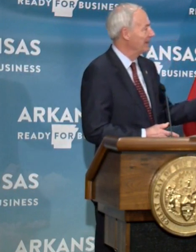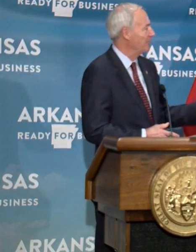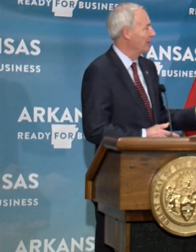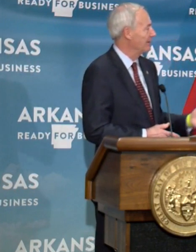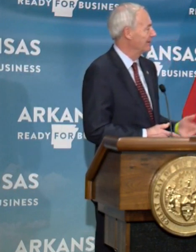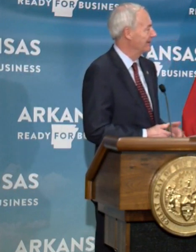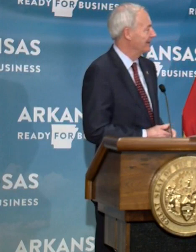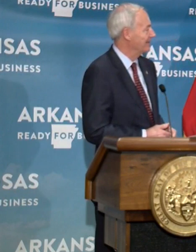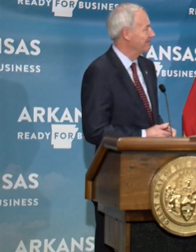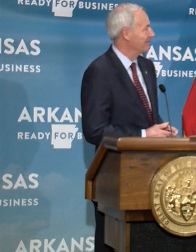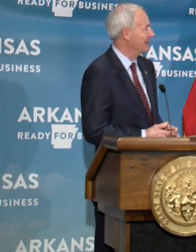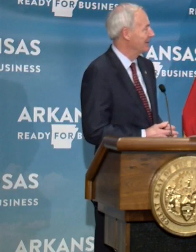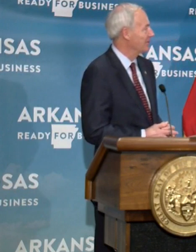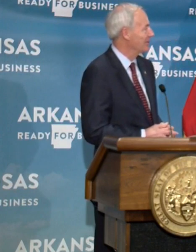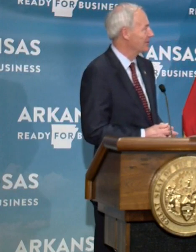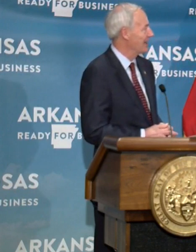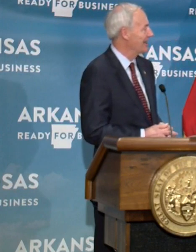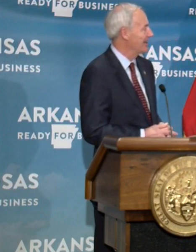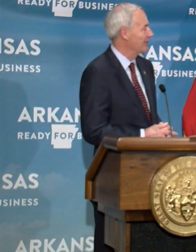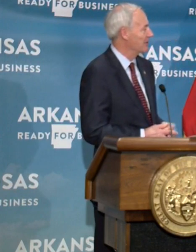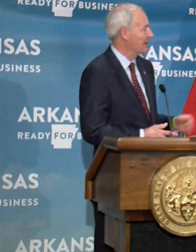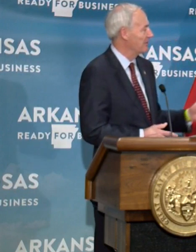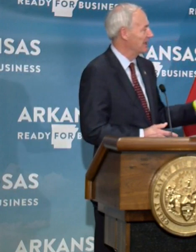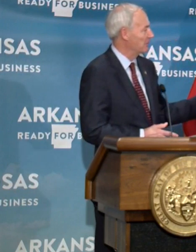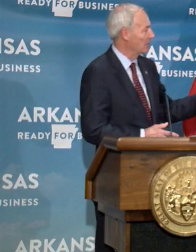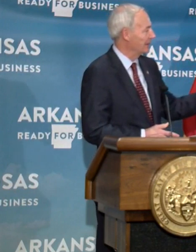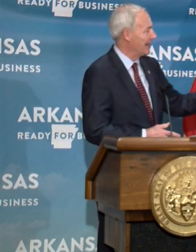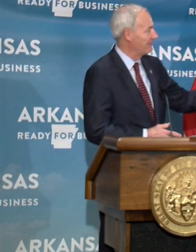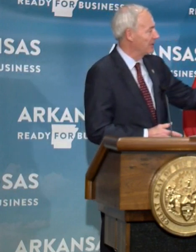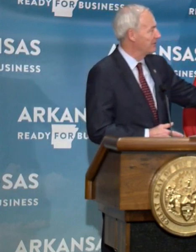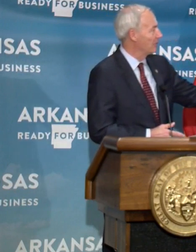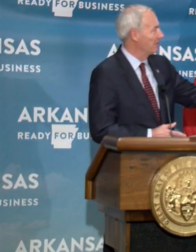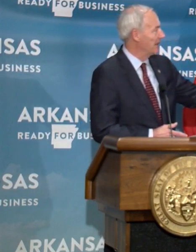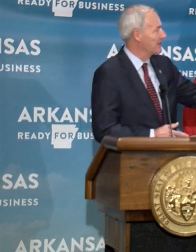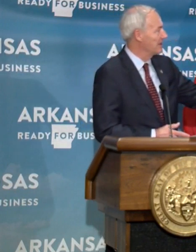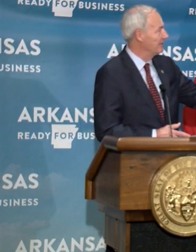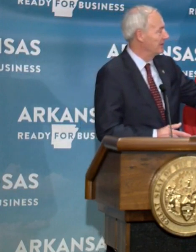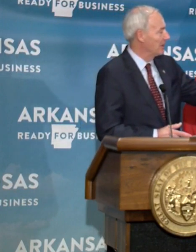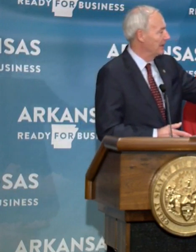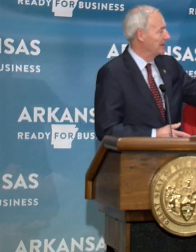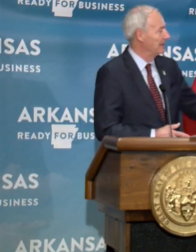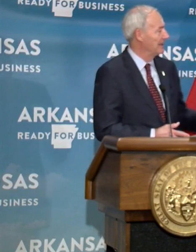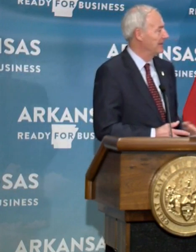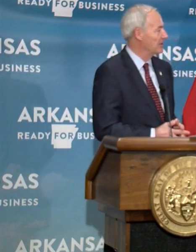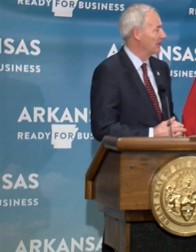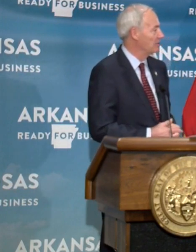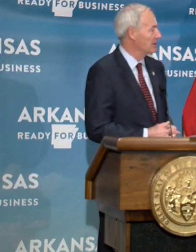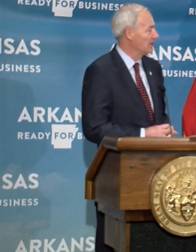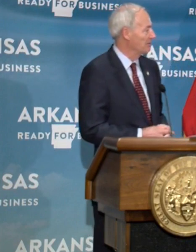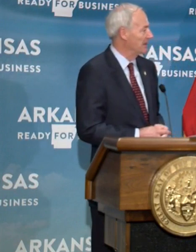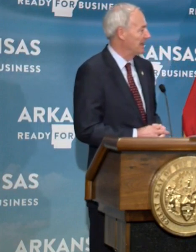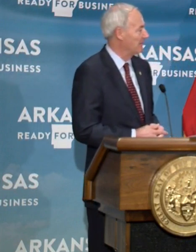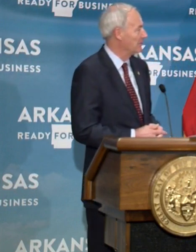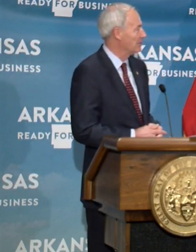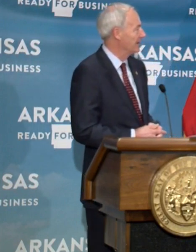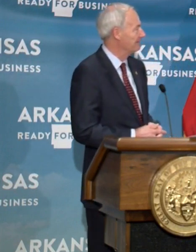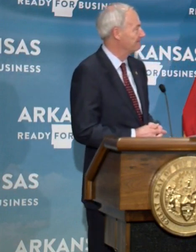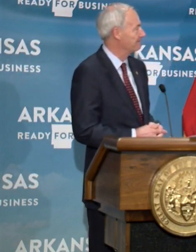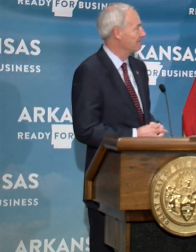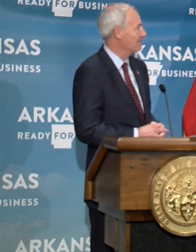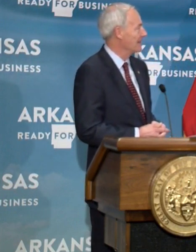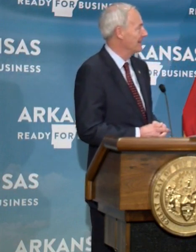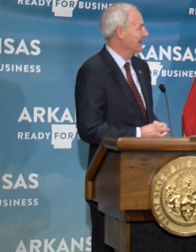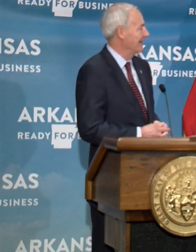then we do have one additional slide here on the 7-day rolling average for positivity rate that shows a little bit downward